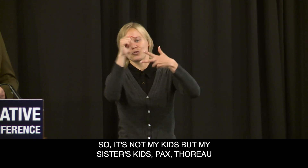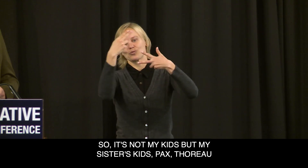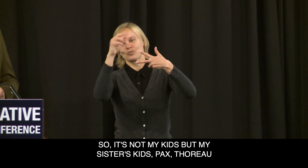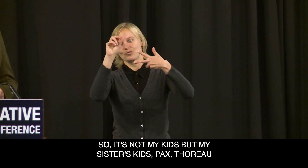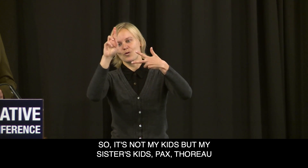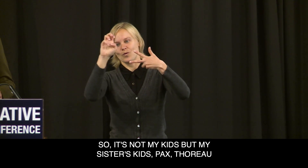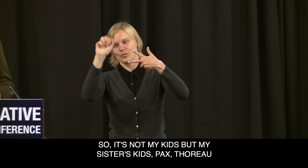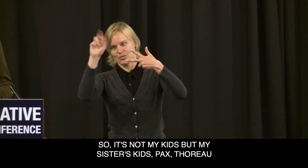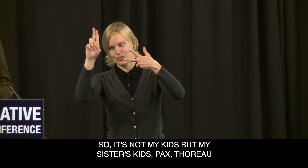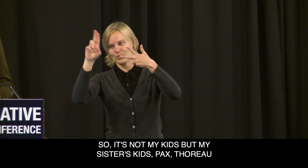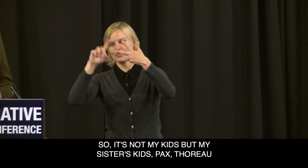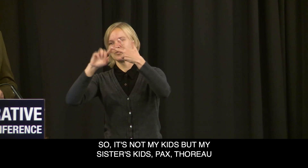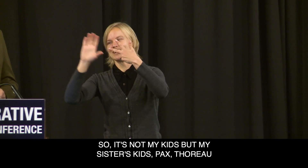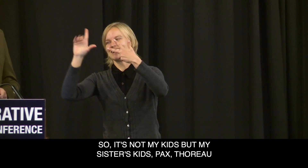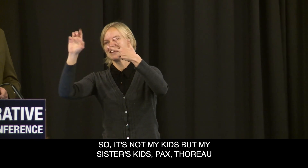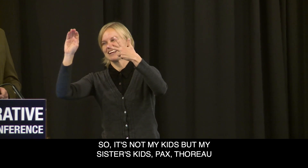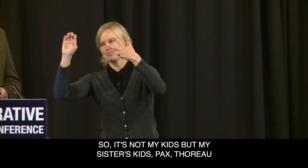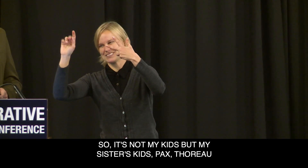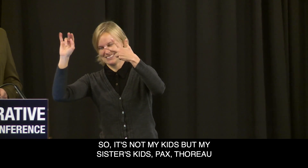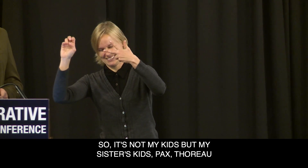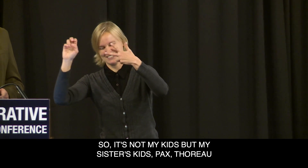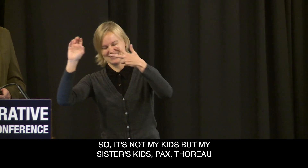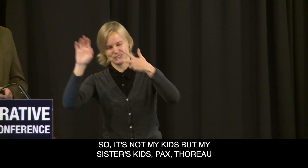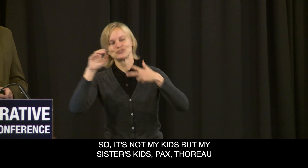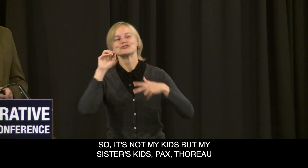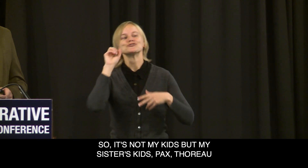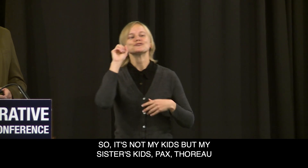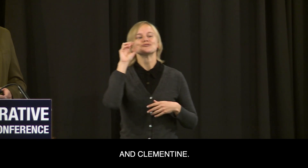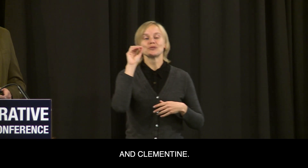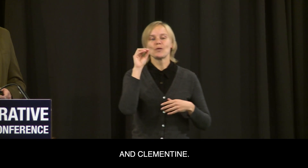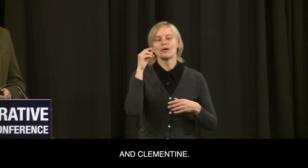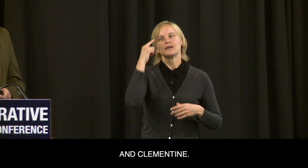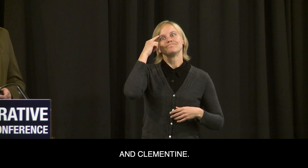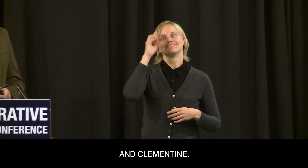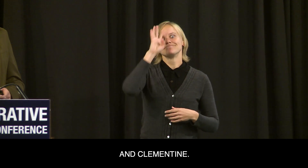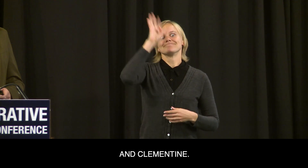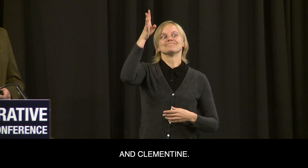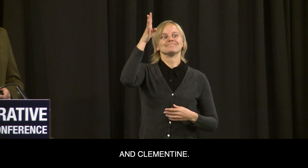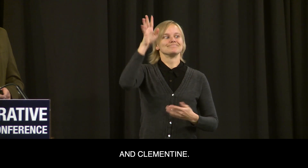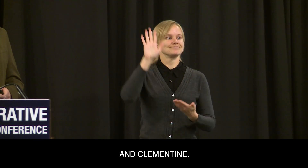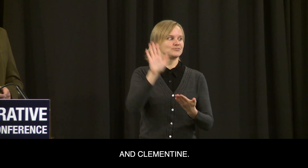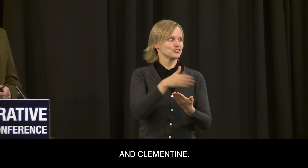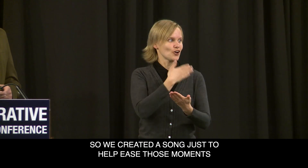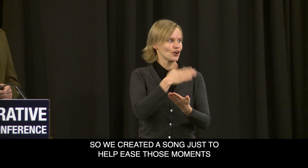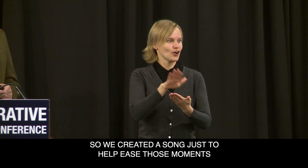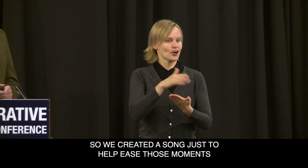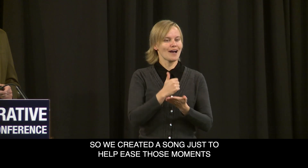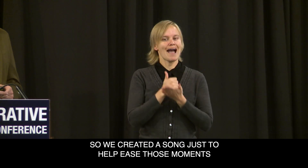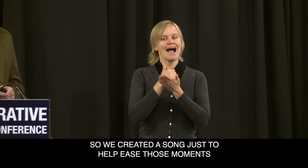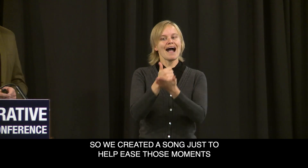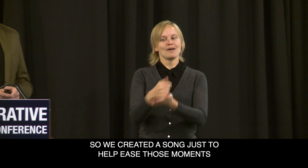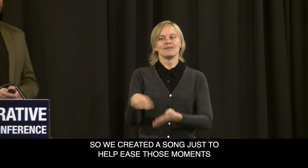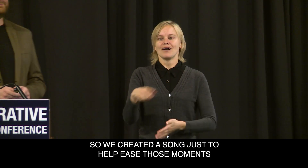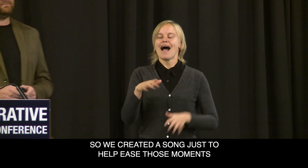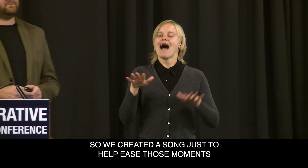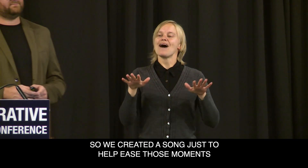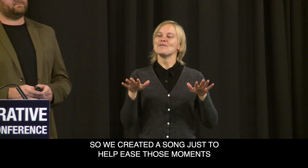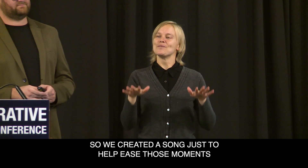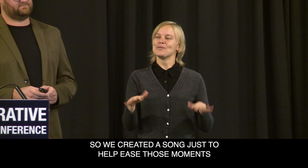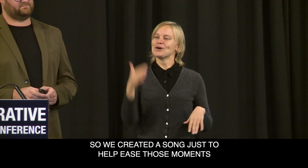Pax, Thoreau, and Clementine. So we created a song just